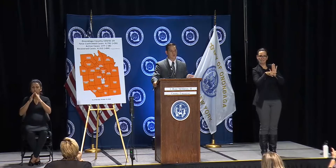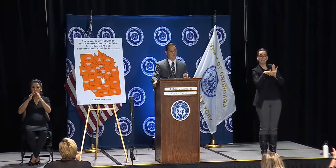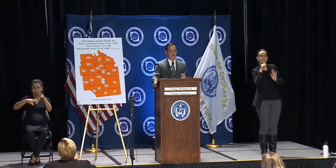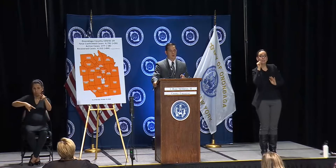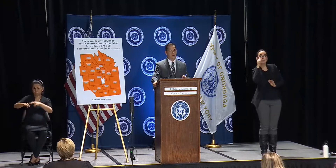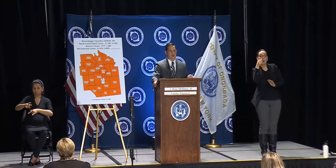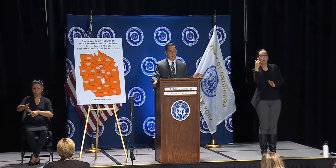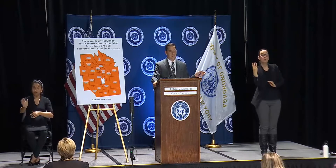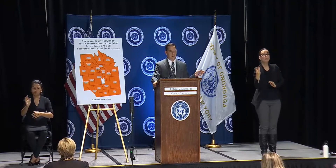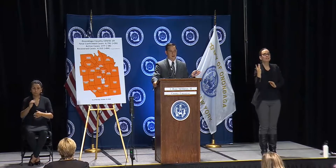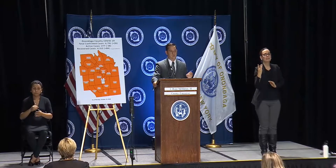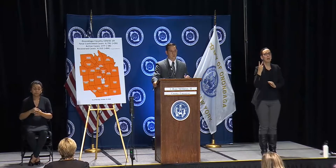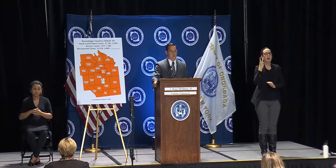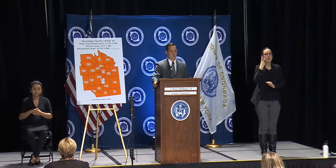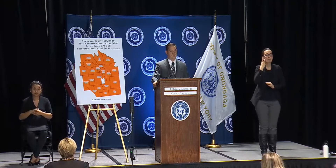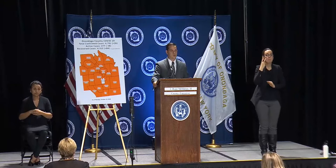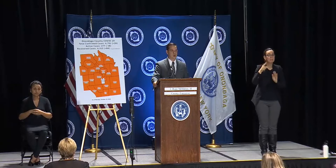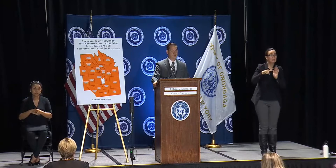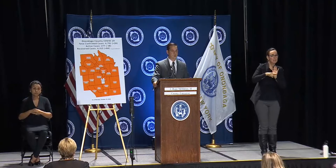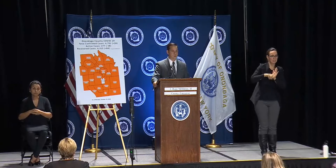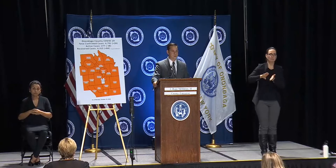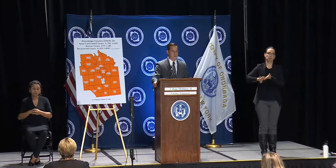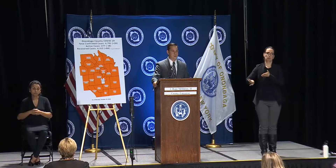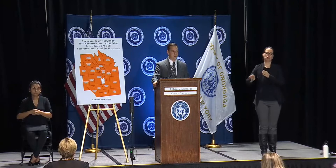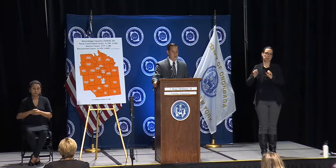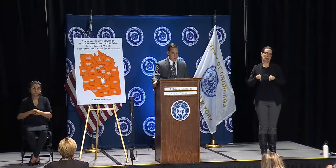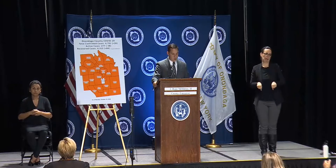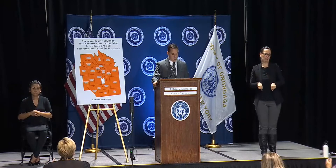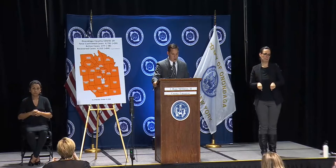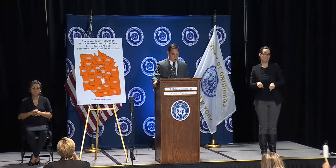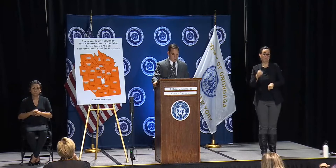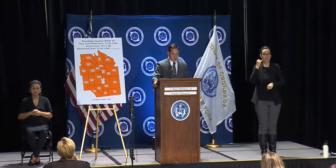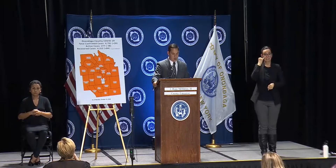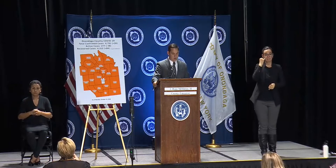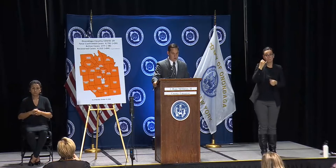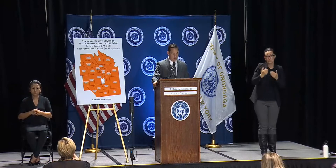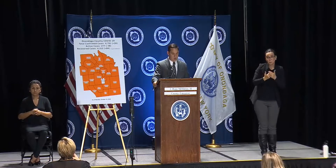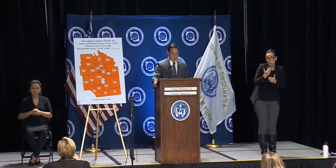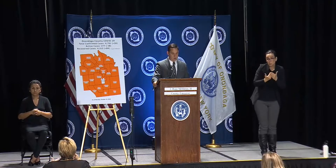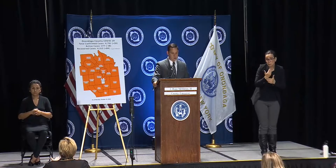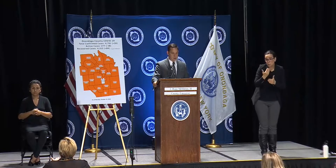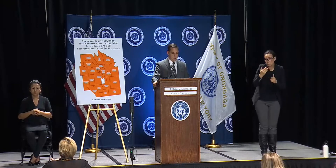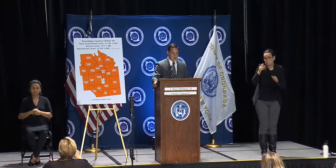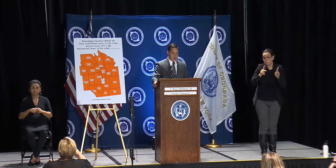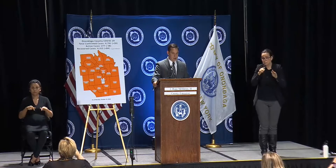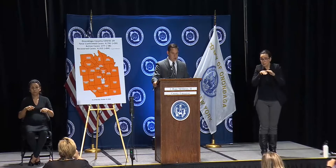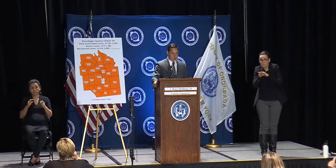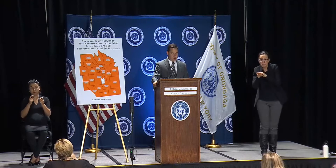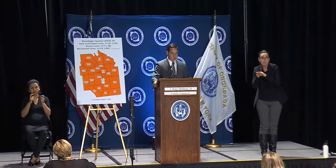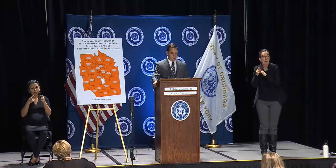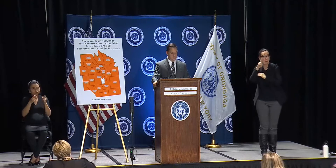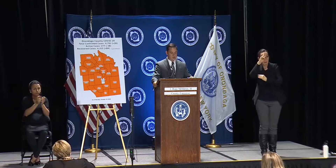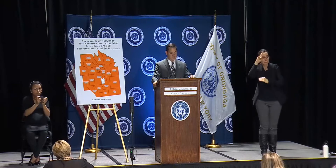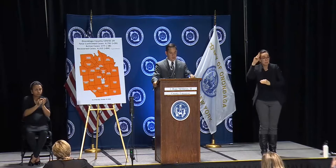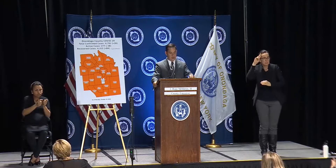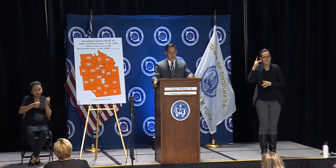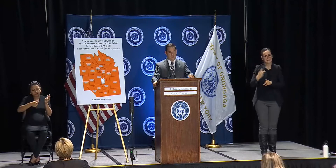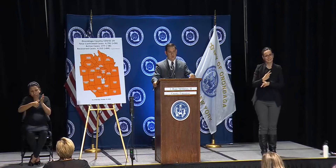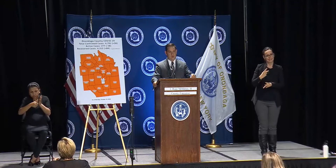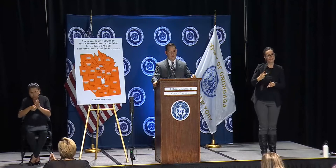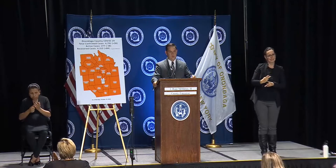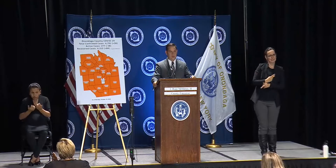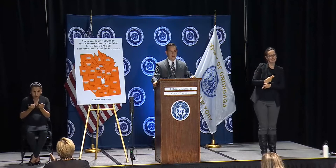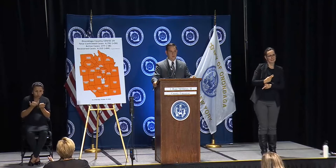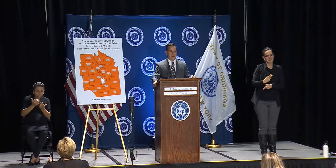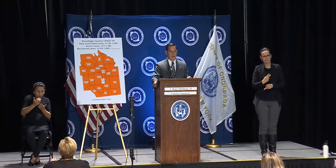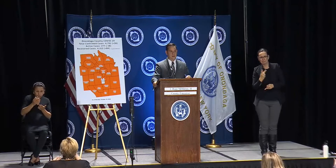new folks coming in and out of the hospital. So what are the trends? What are we seeing? And what are the trends with college students? Are we seeing any college